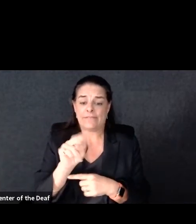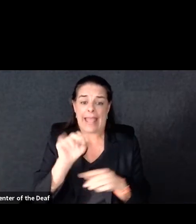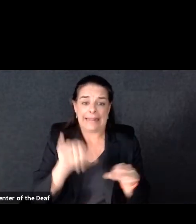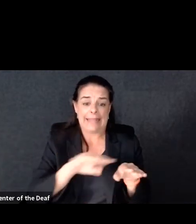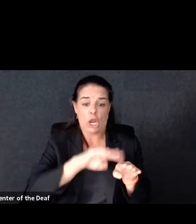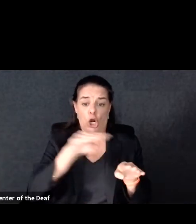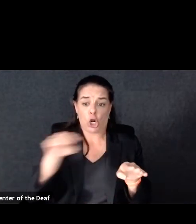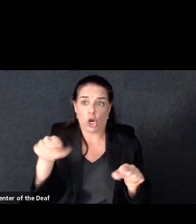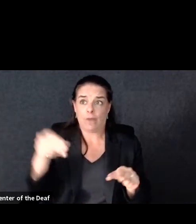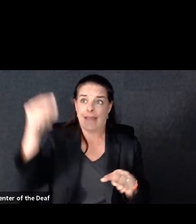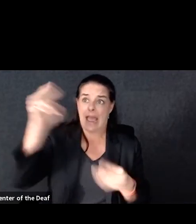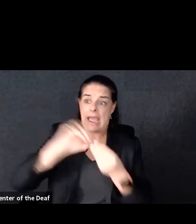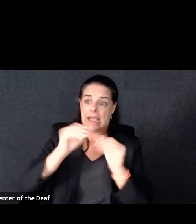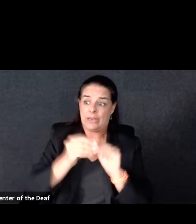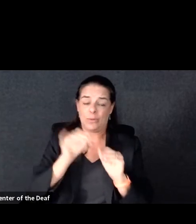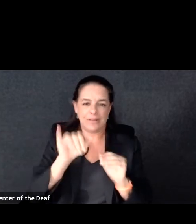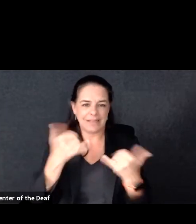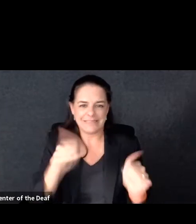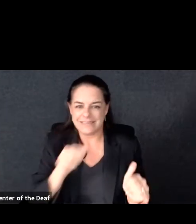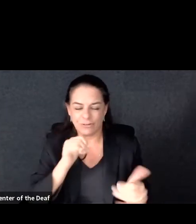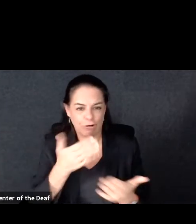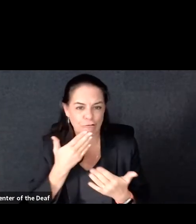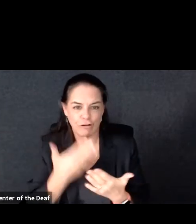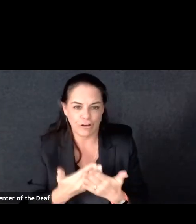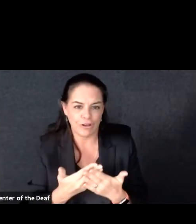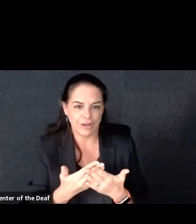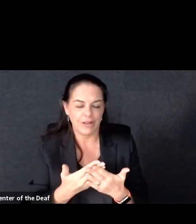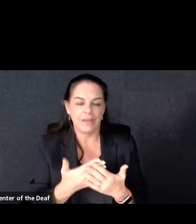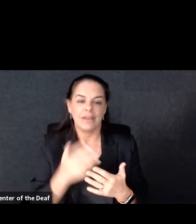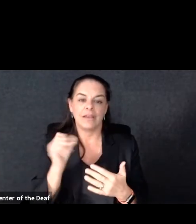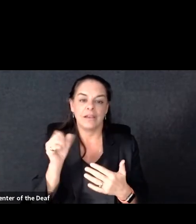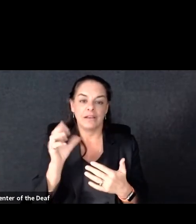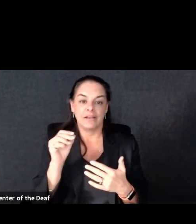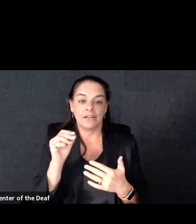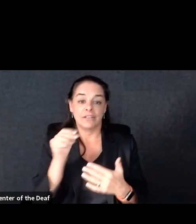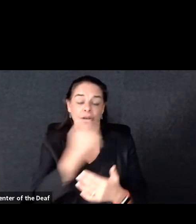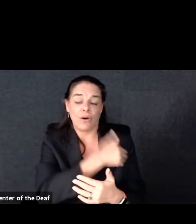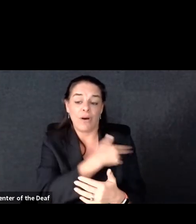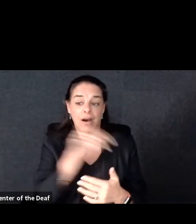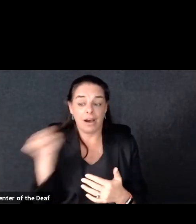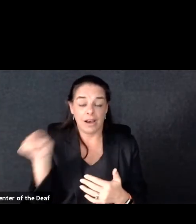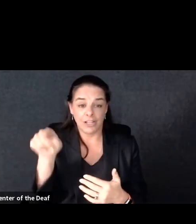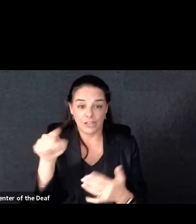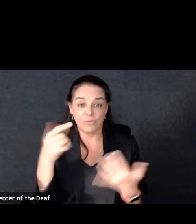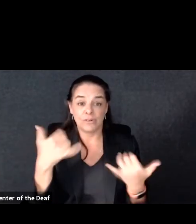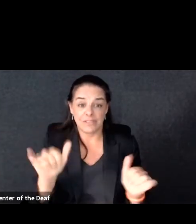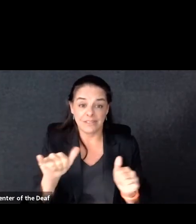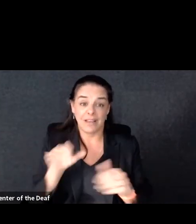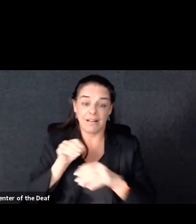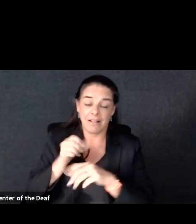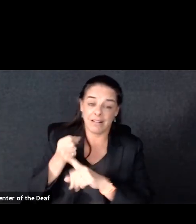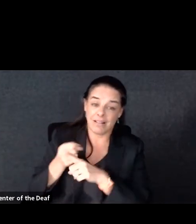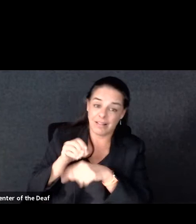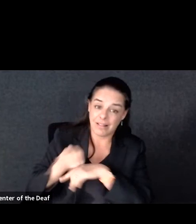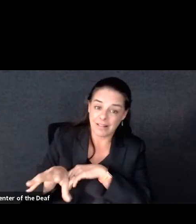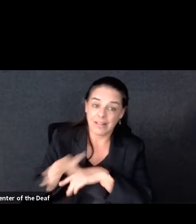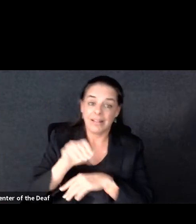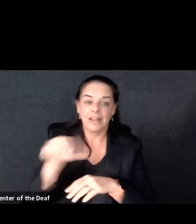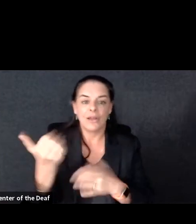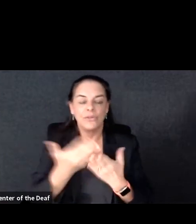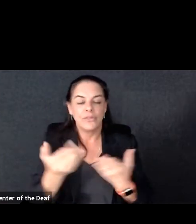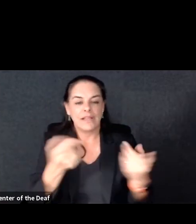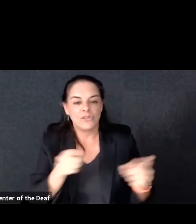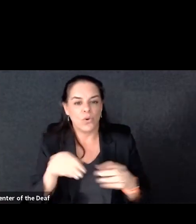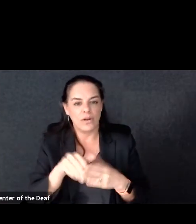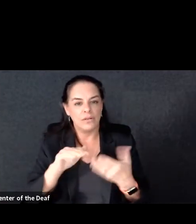is still not a good place to be. And so the hospitals are still going to be impacted. And there's other things happening in the